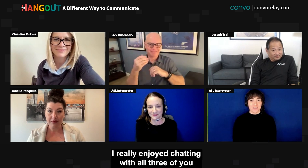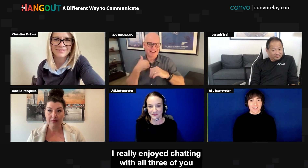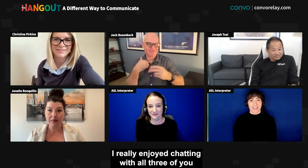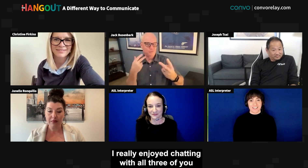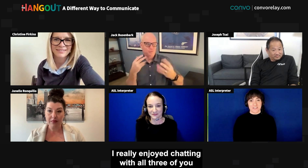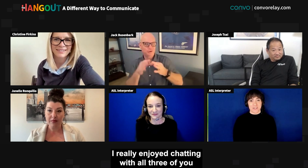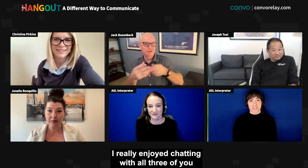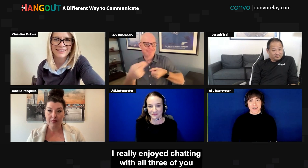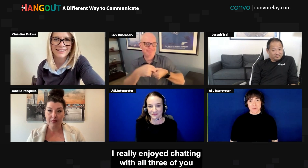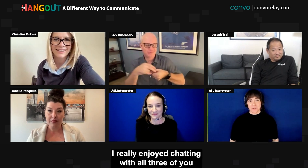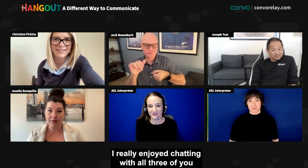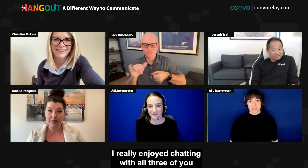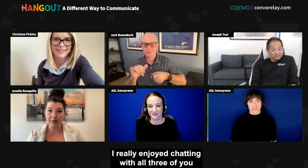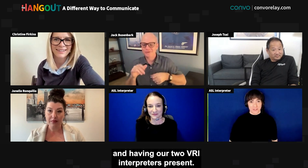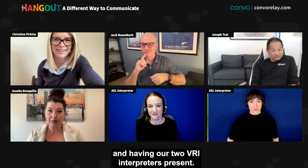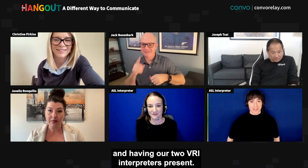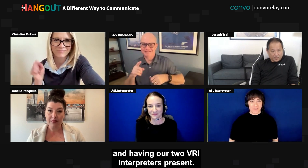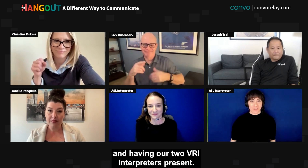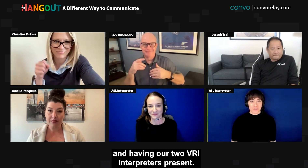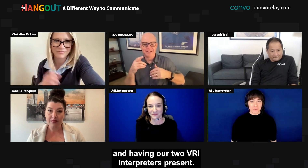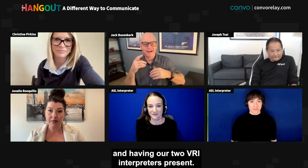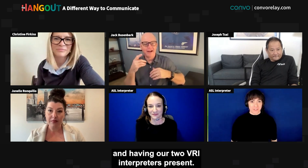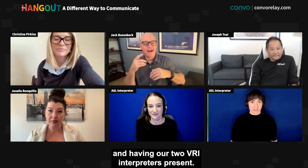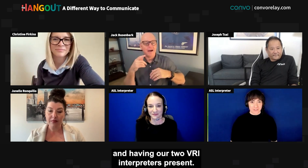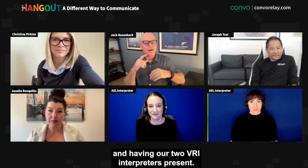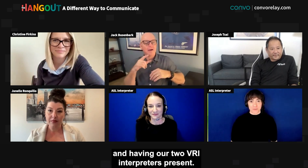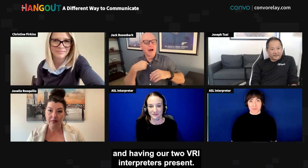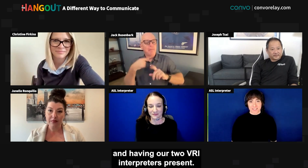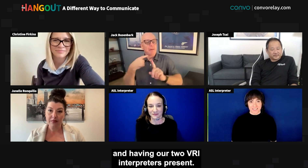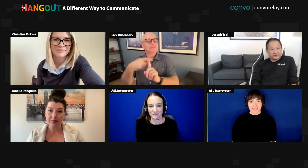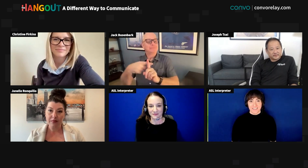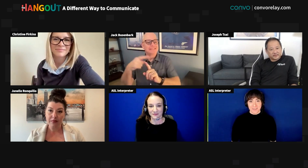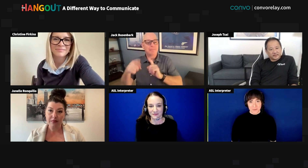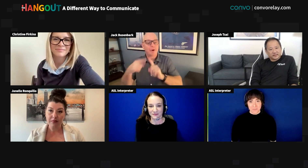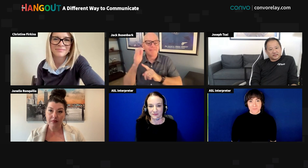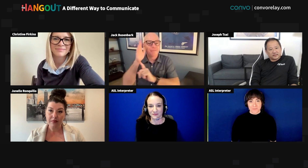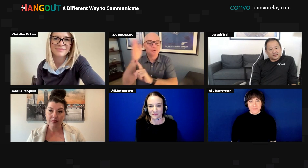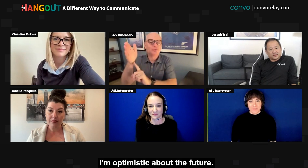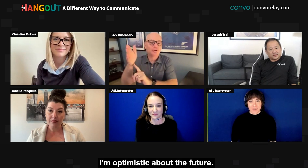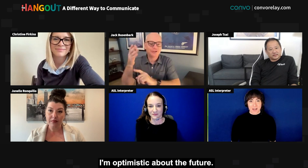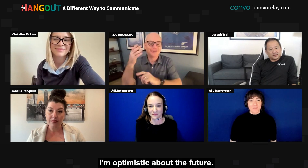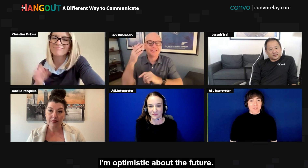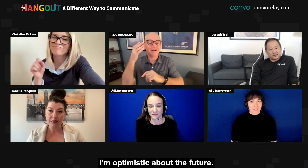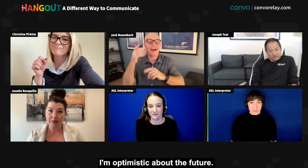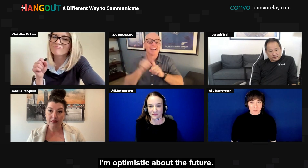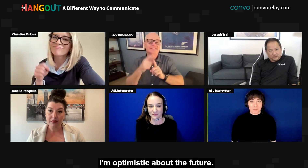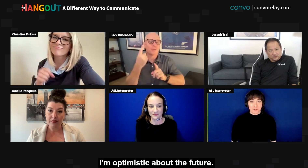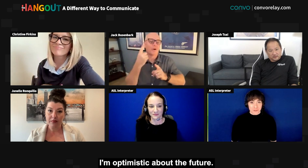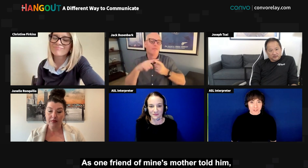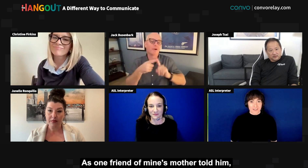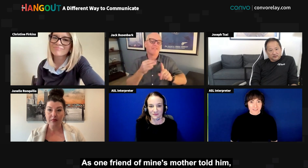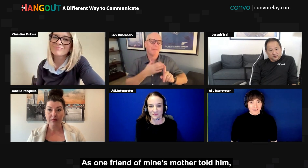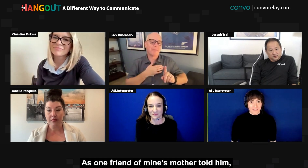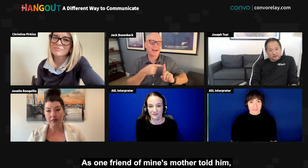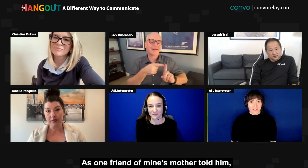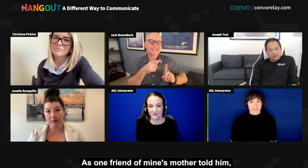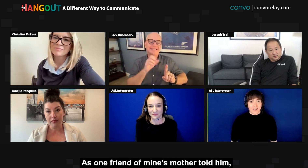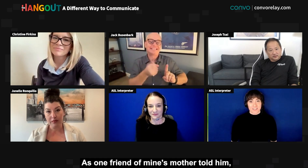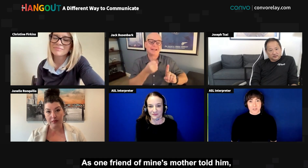had enjoyed chatting with all three of you and having our two VRI interpreters present. I'm optimistic about the future. As one